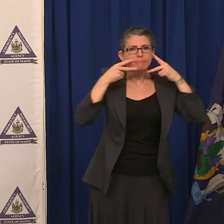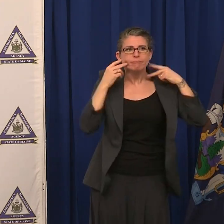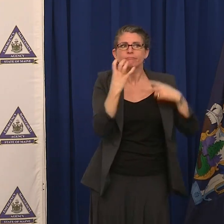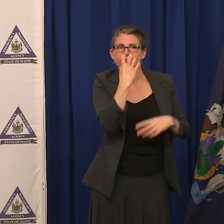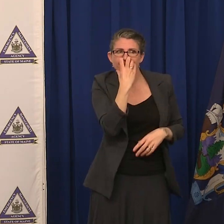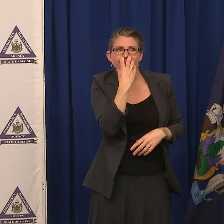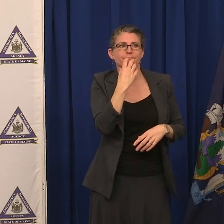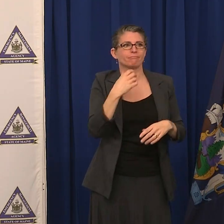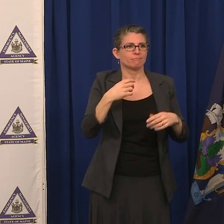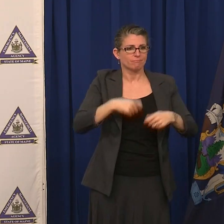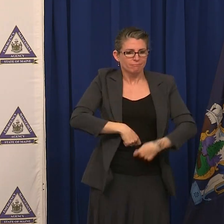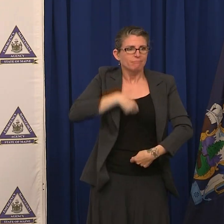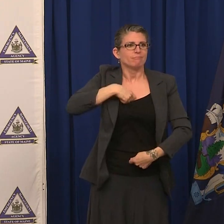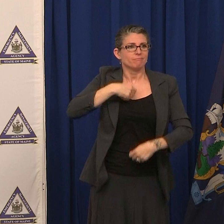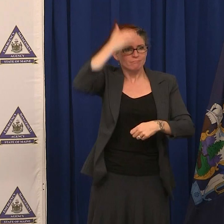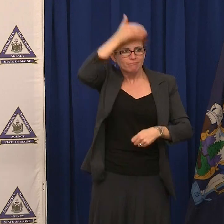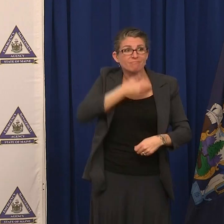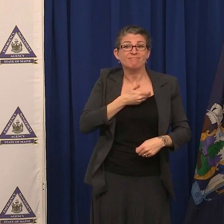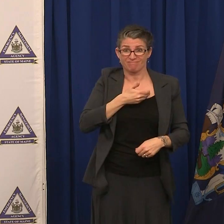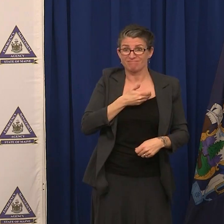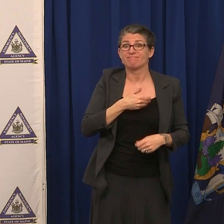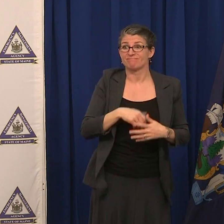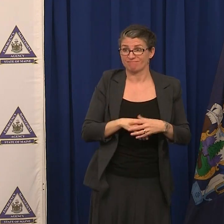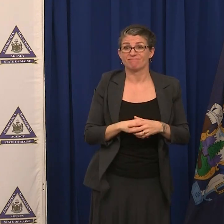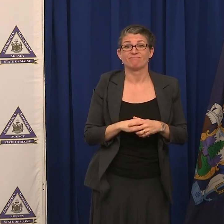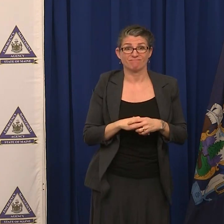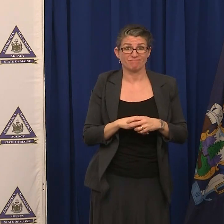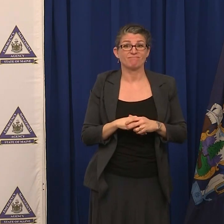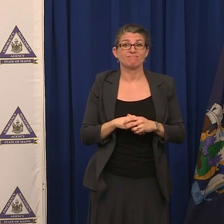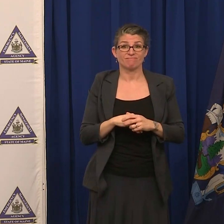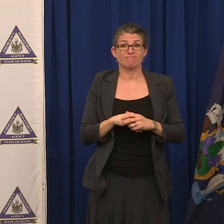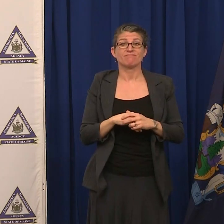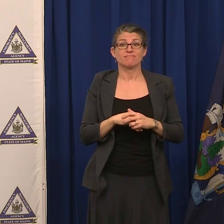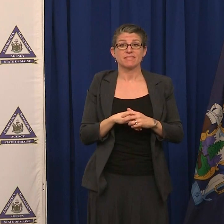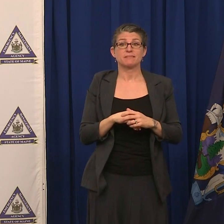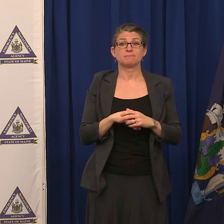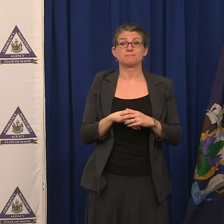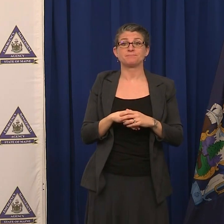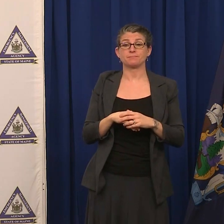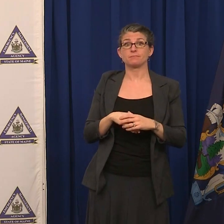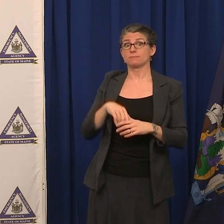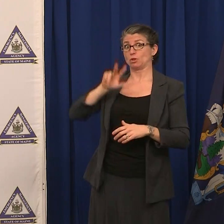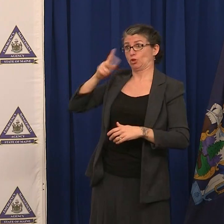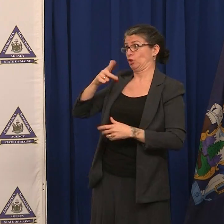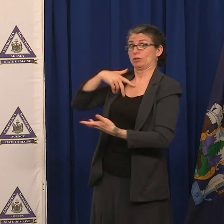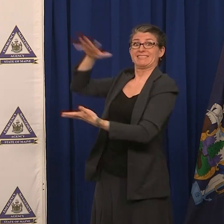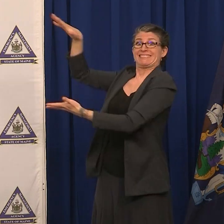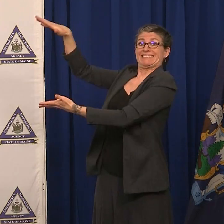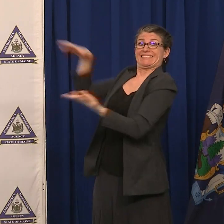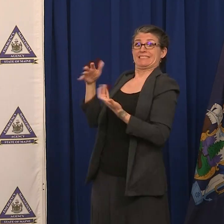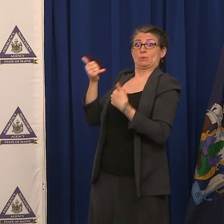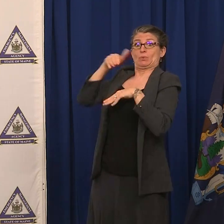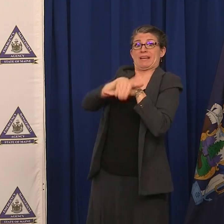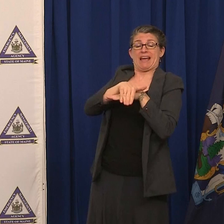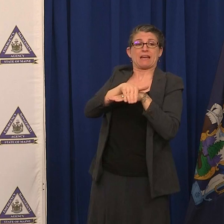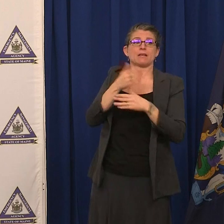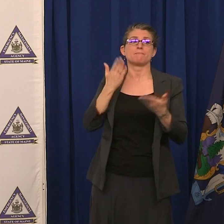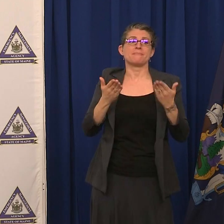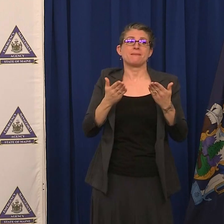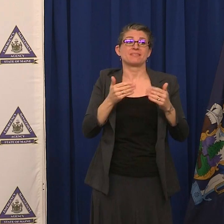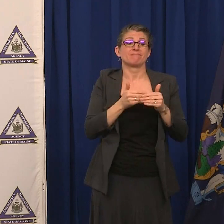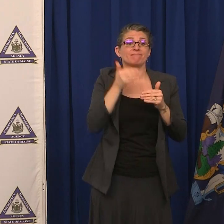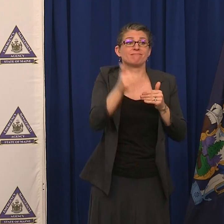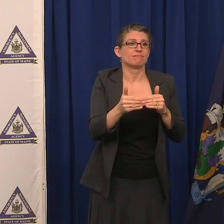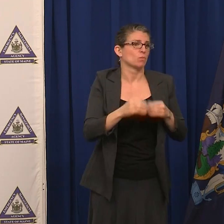What we understand is that this third shipment may be the last cache that Maine